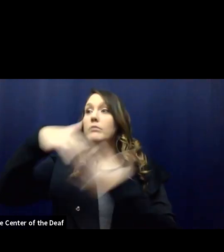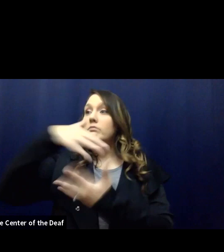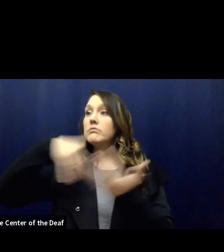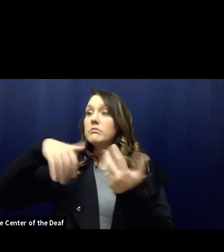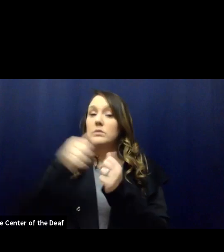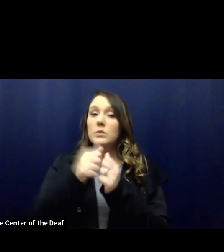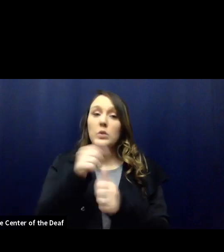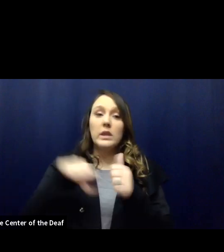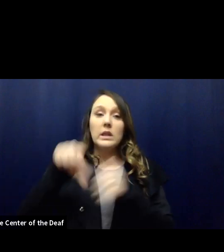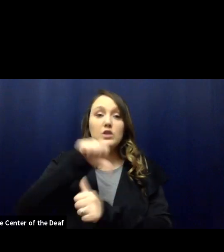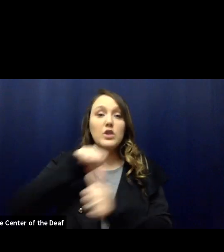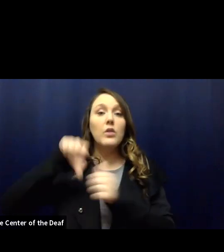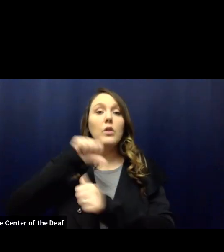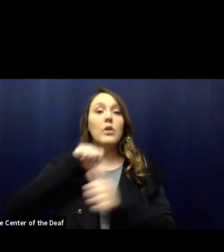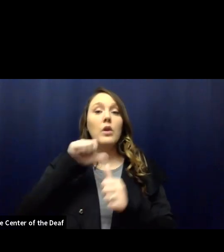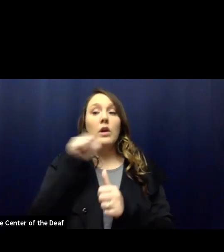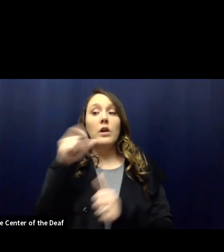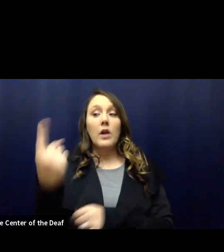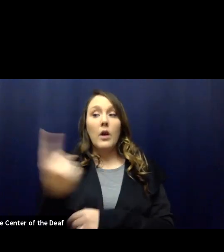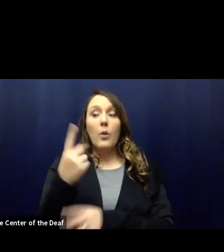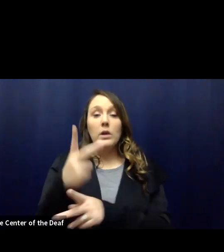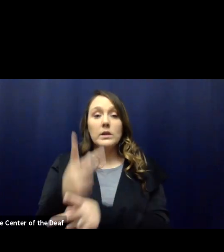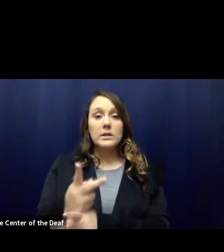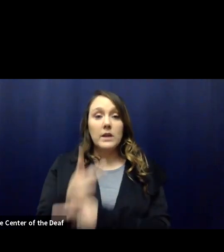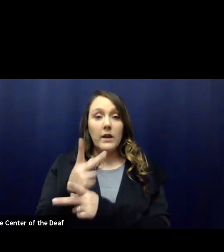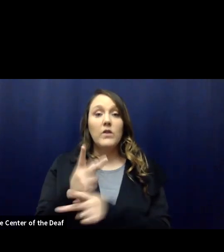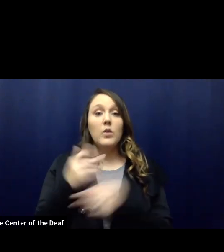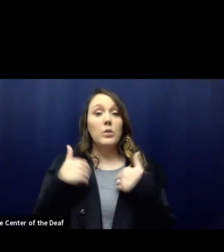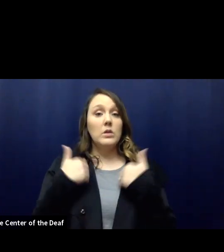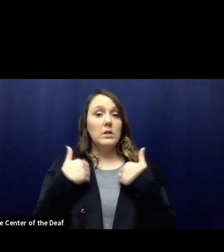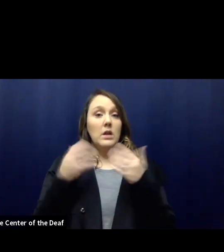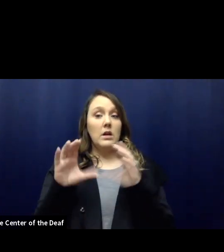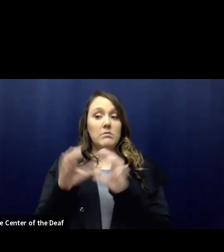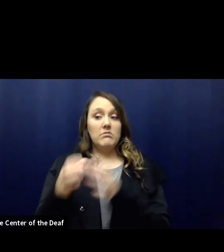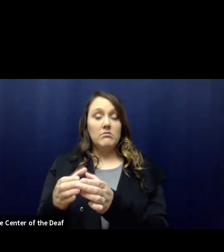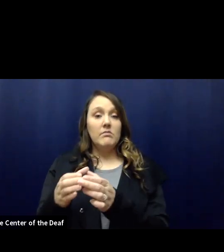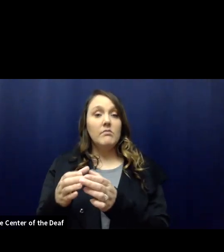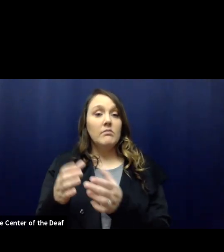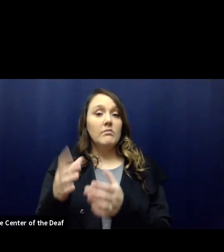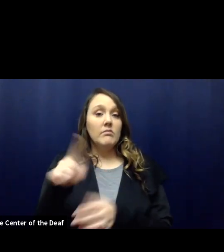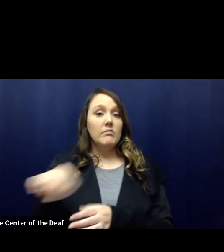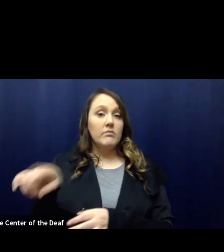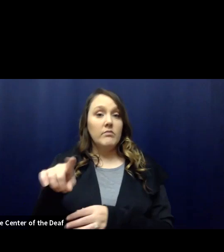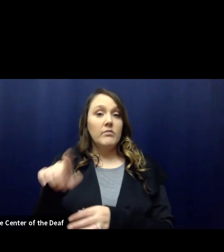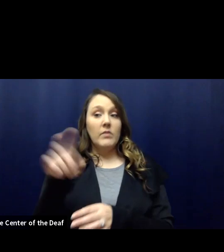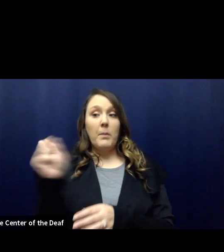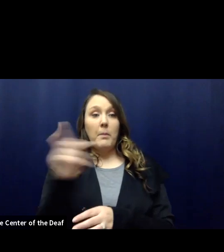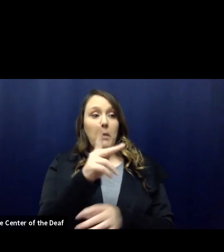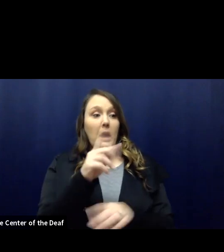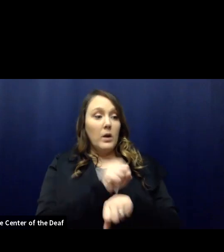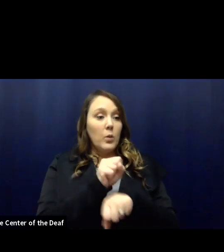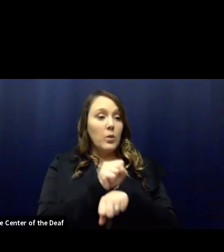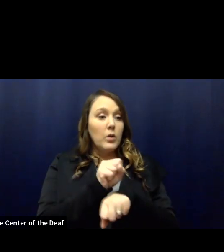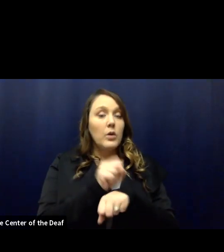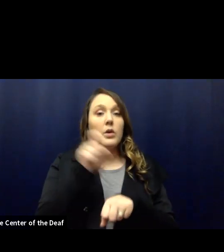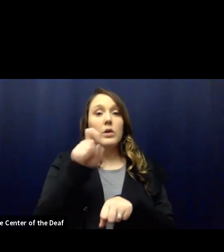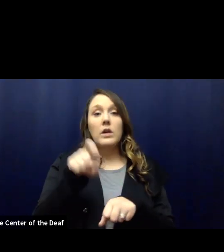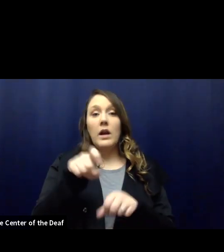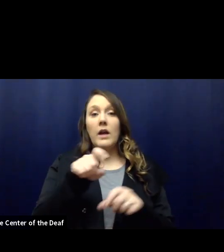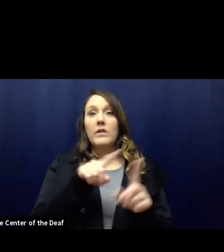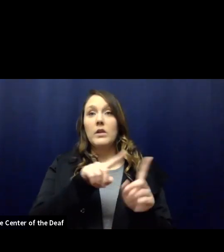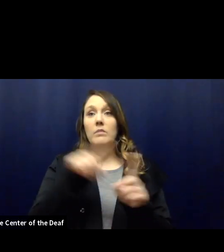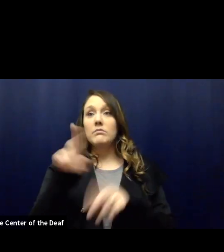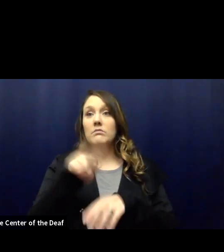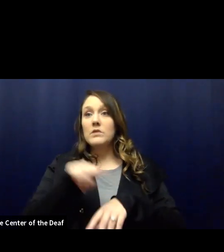not always taking necessary precautions are younger populations, those that have returned to work and those that have chosen to resume their normal